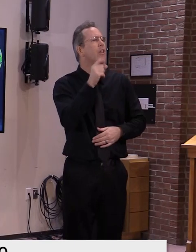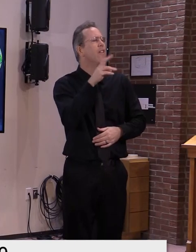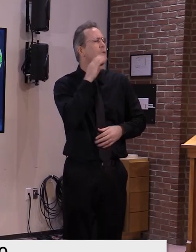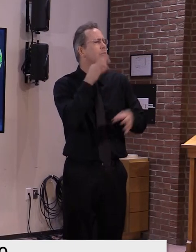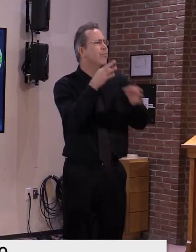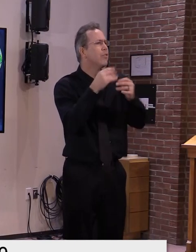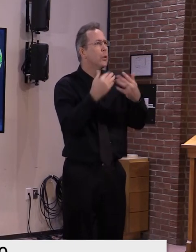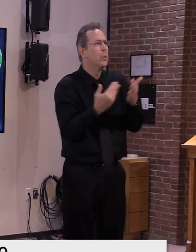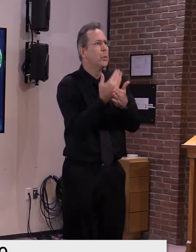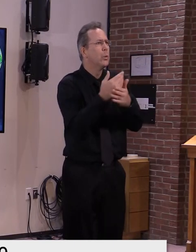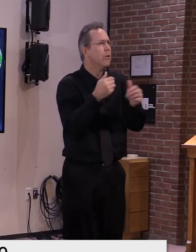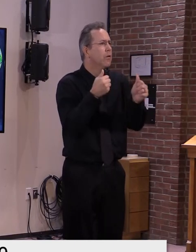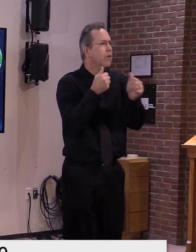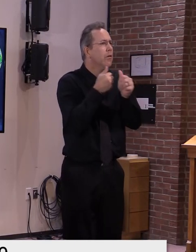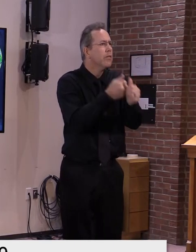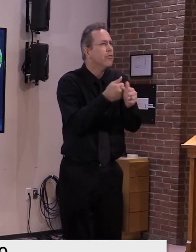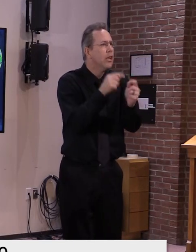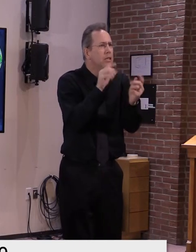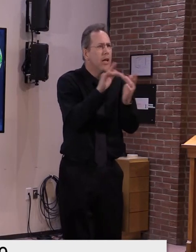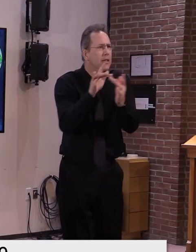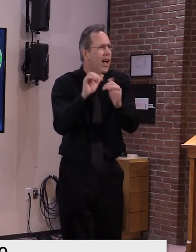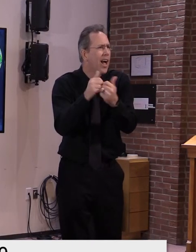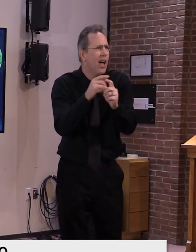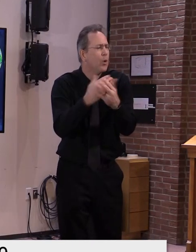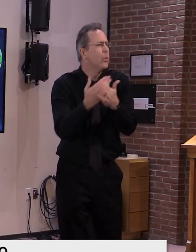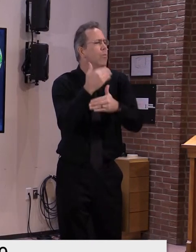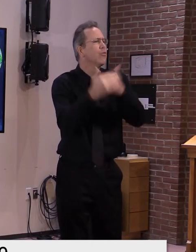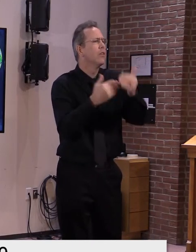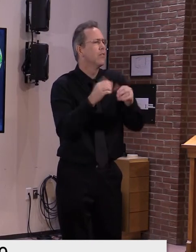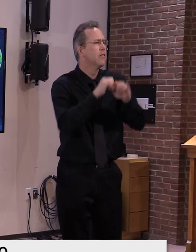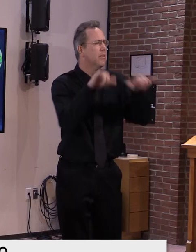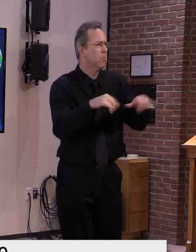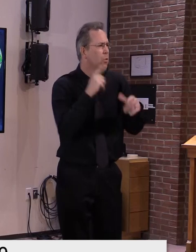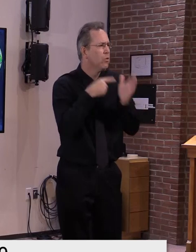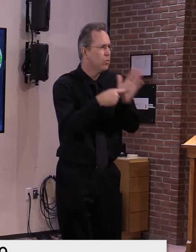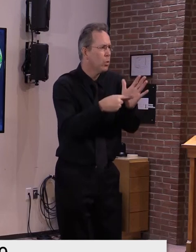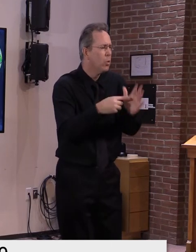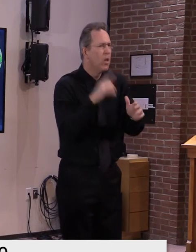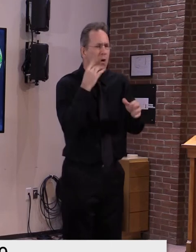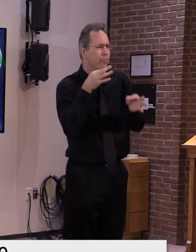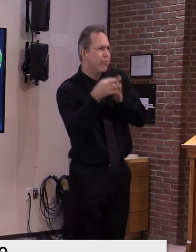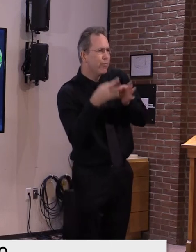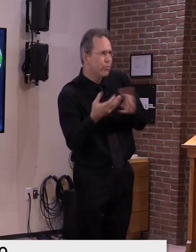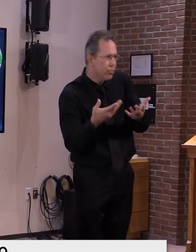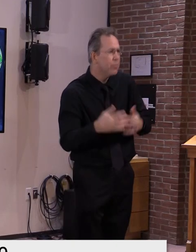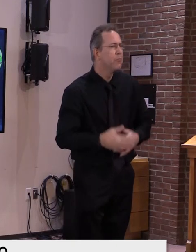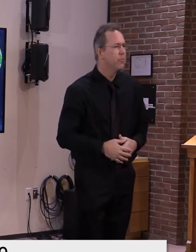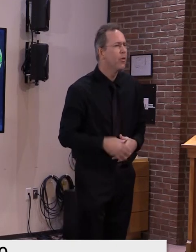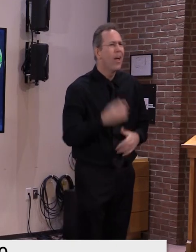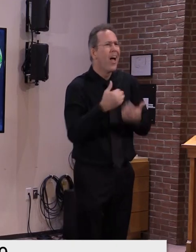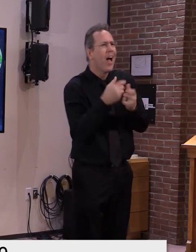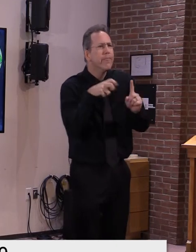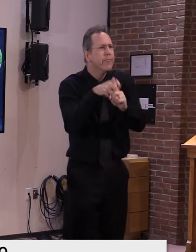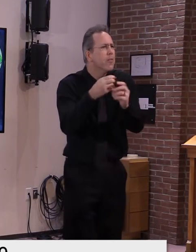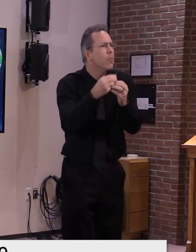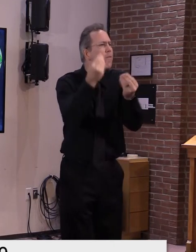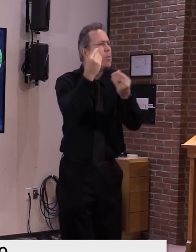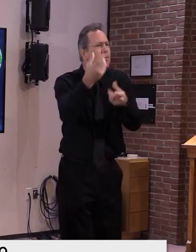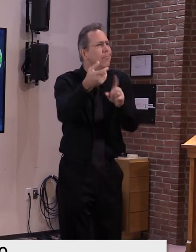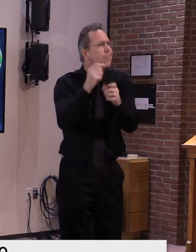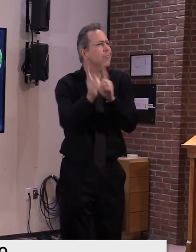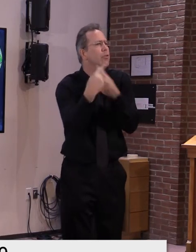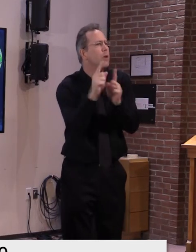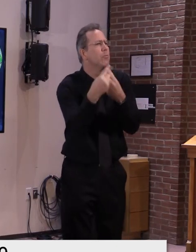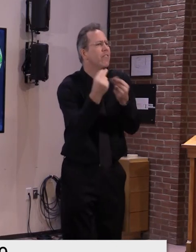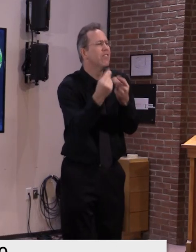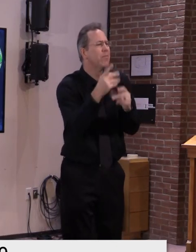process, which will help get information more quickly to those who've been in close contact with a positive case. As he'll share, we